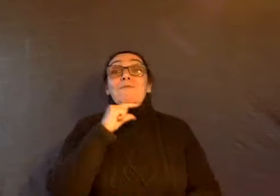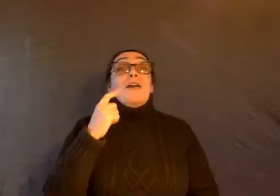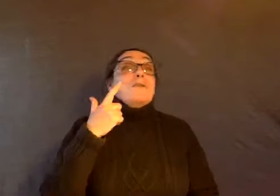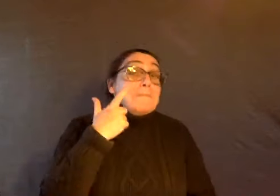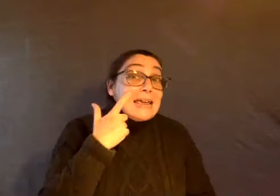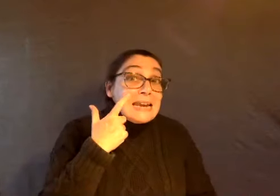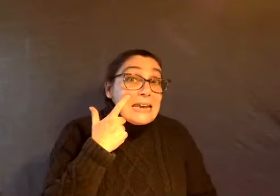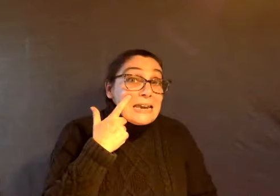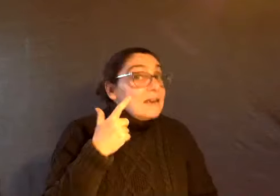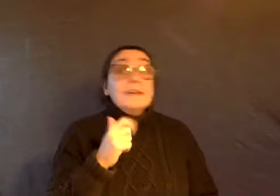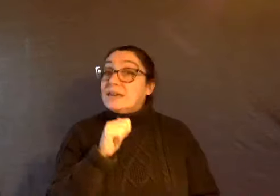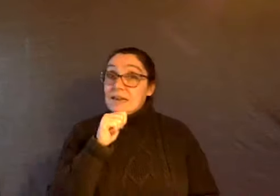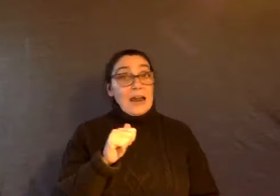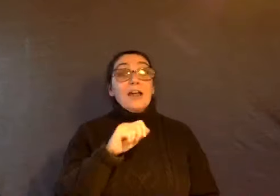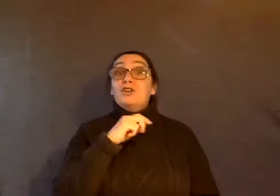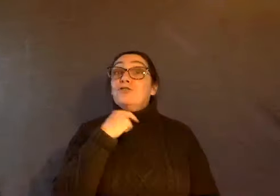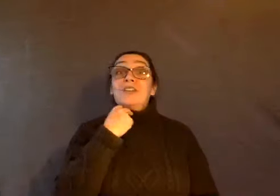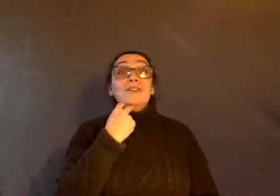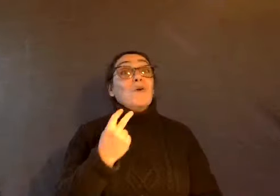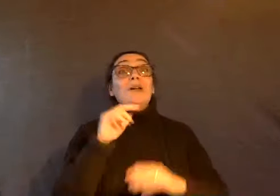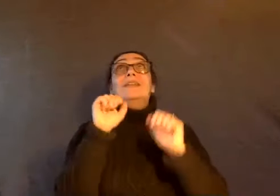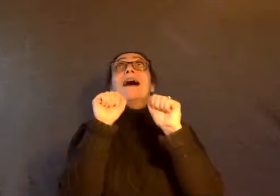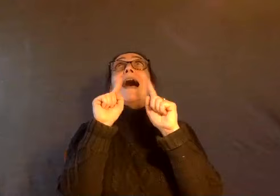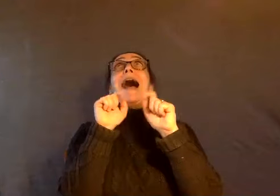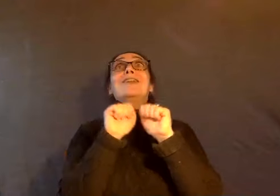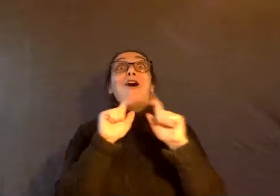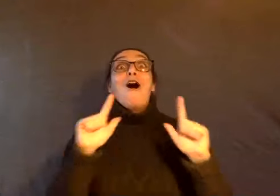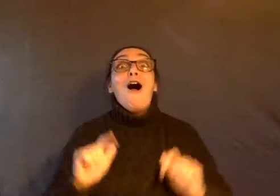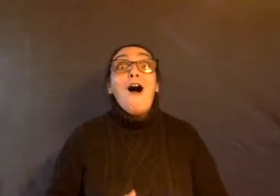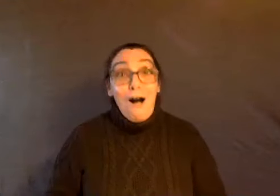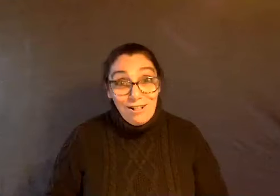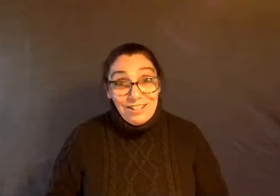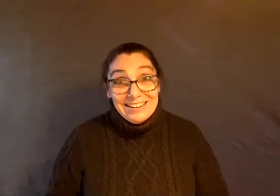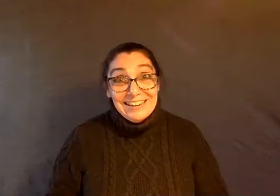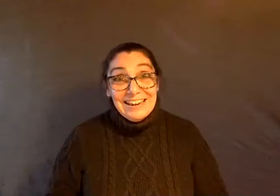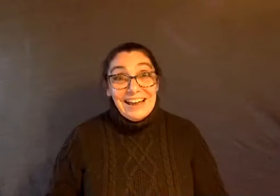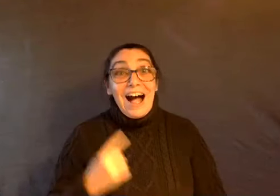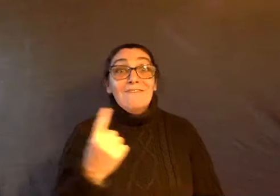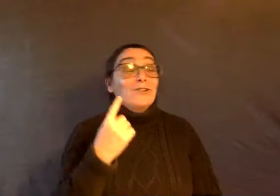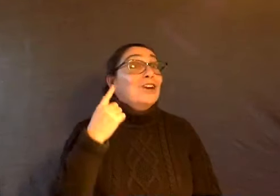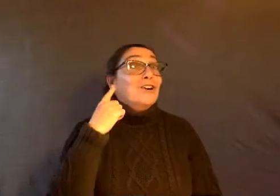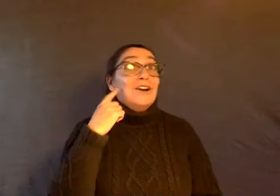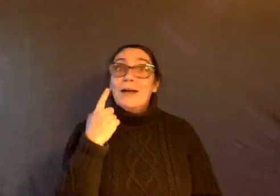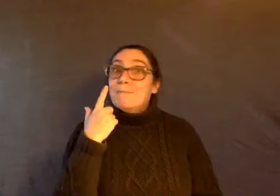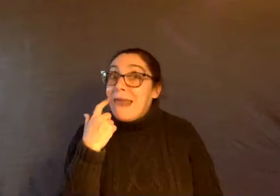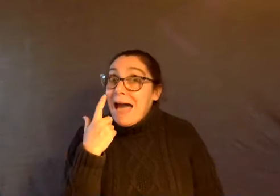Father Min does not use his voice at all. I've only heard him